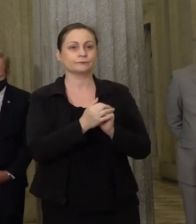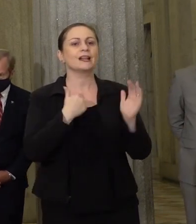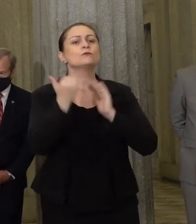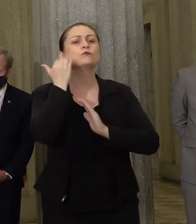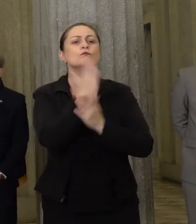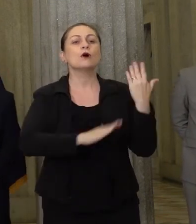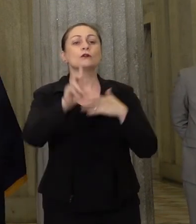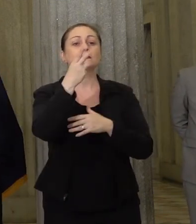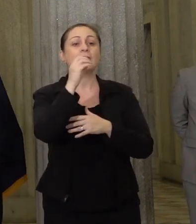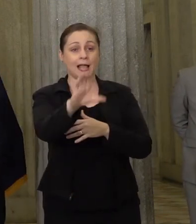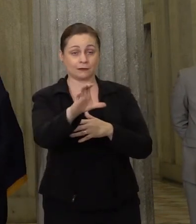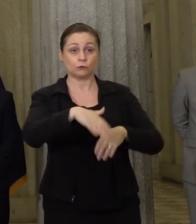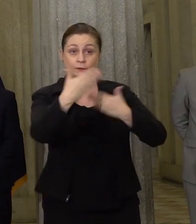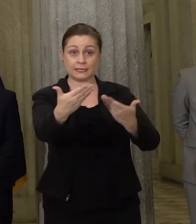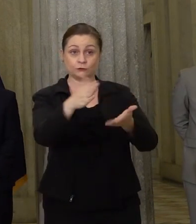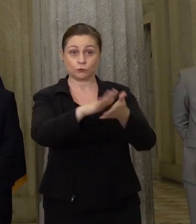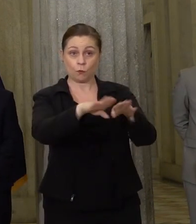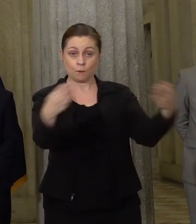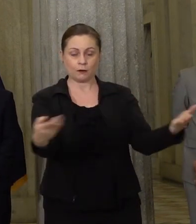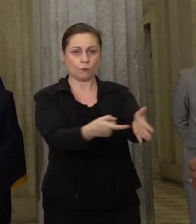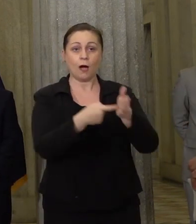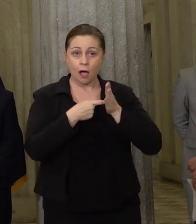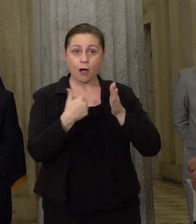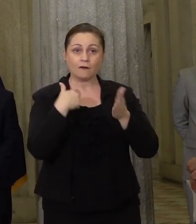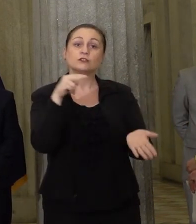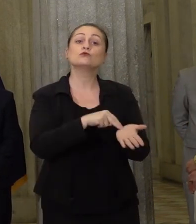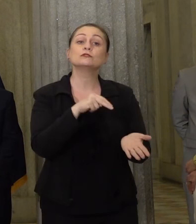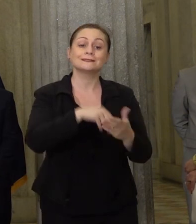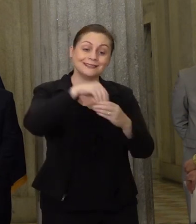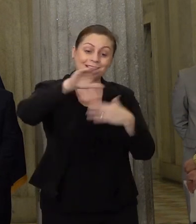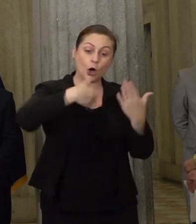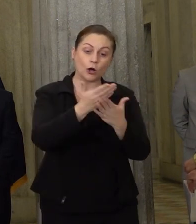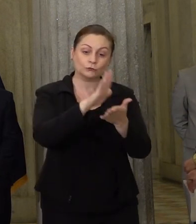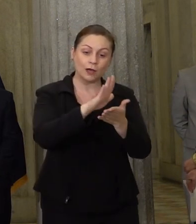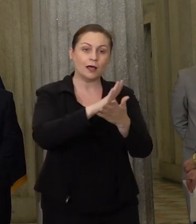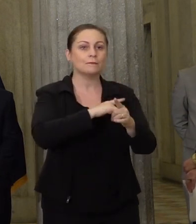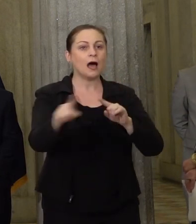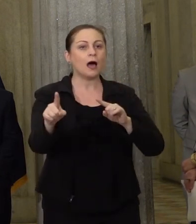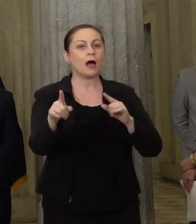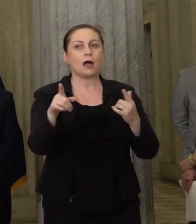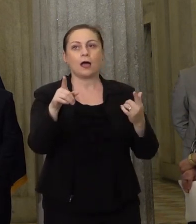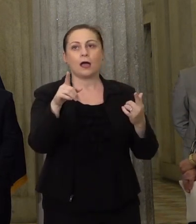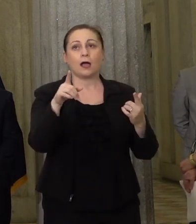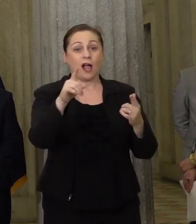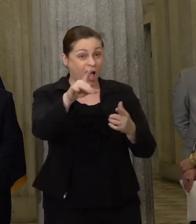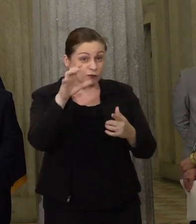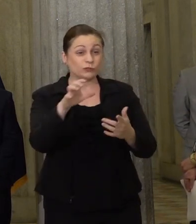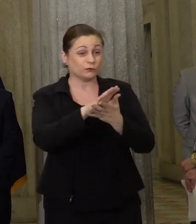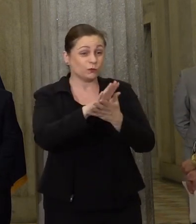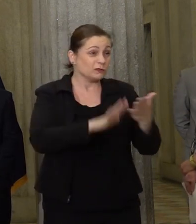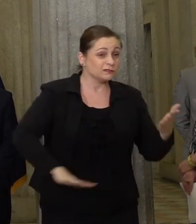DH's recommendations for schools opening would require to have nurses at all schools, but in this state, hundreds of schools are without nurses. Is